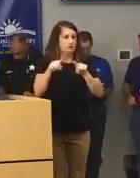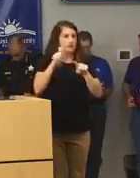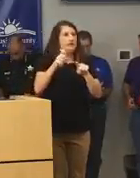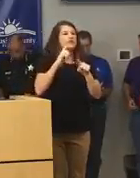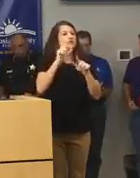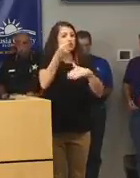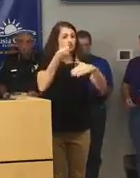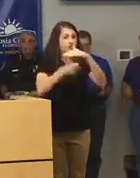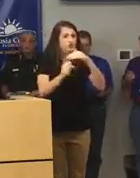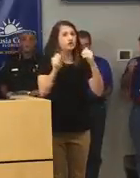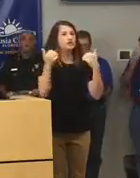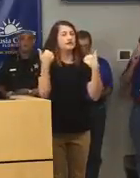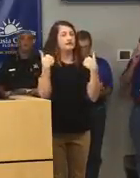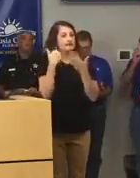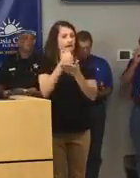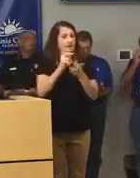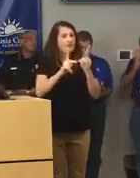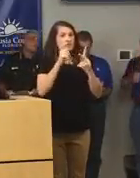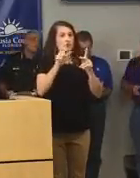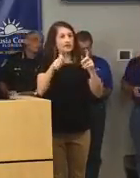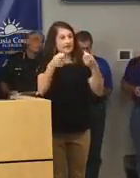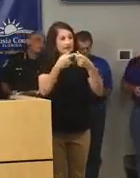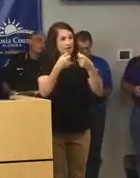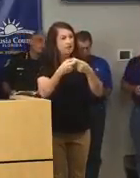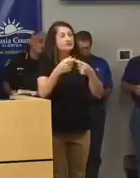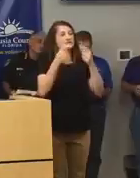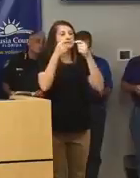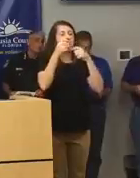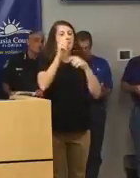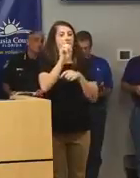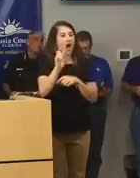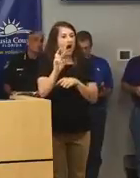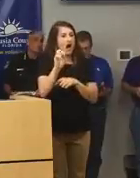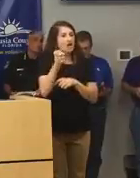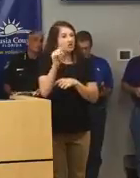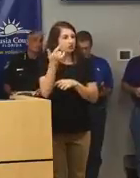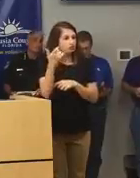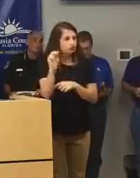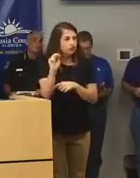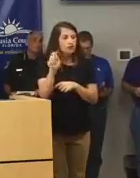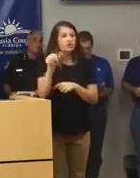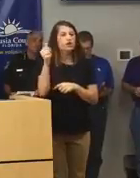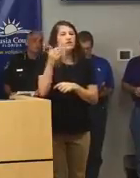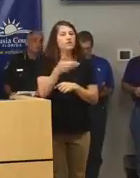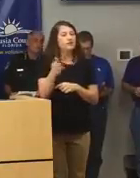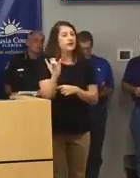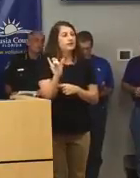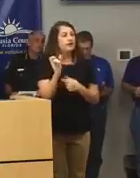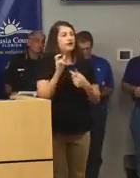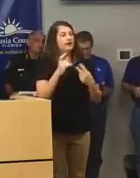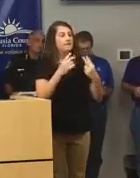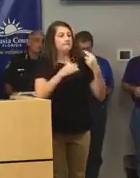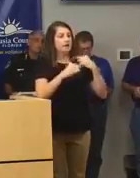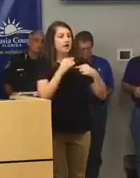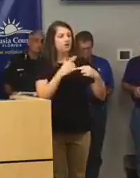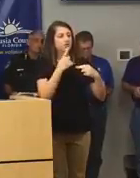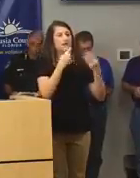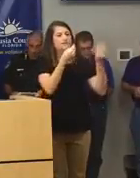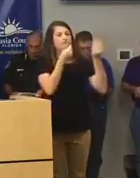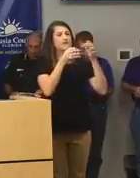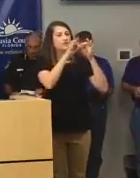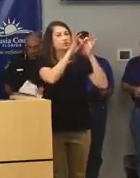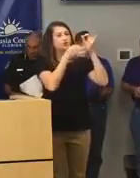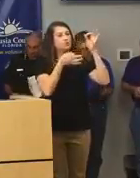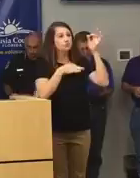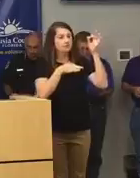those with special needs who need electricity or oxygen and other medical equipment such as certain monitors and feeding tubes.